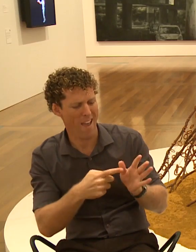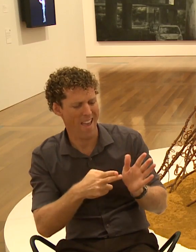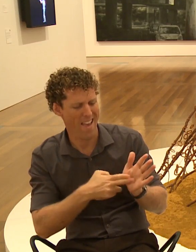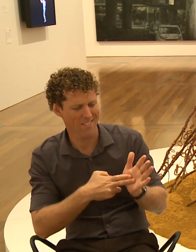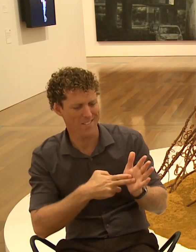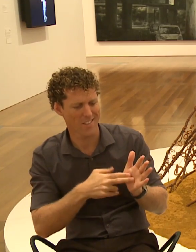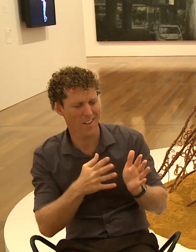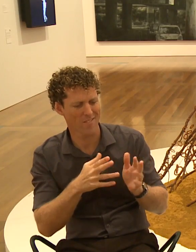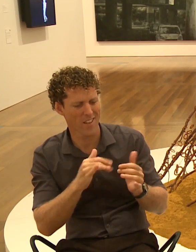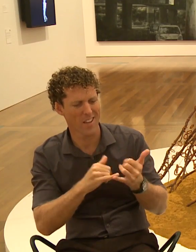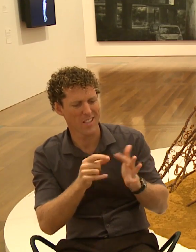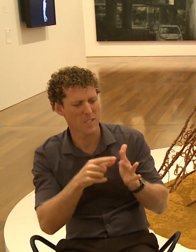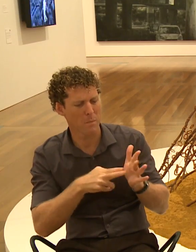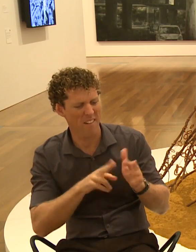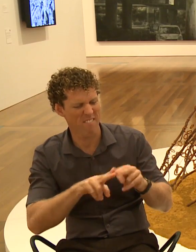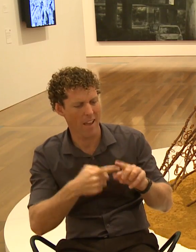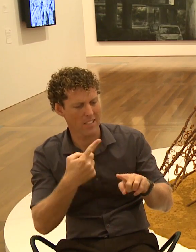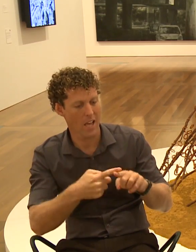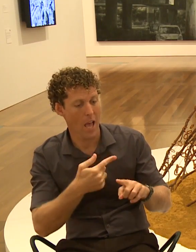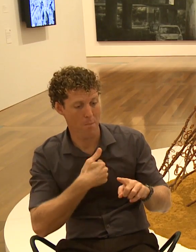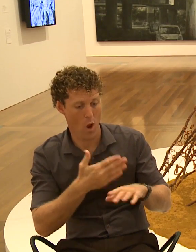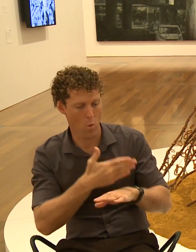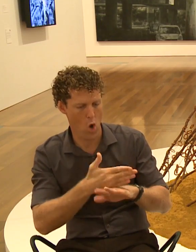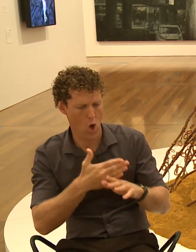and I've used the rings in lots of my work,